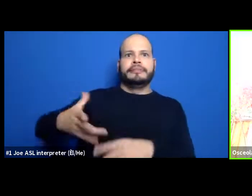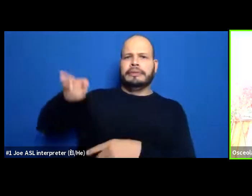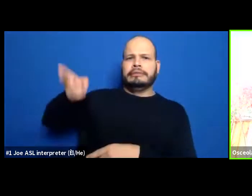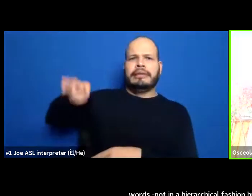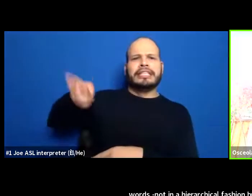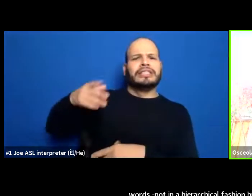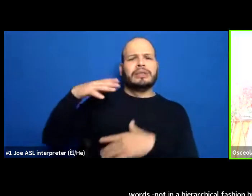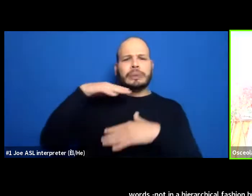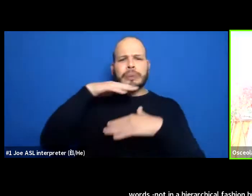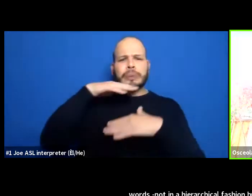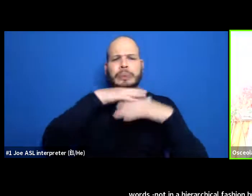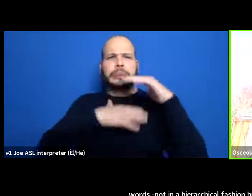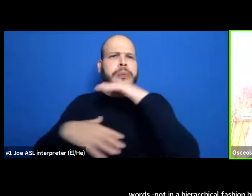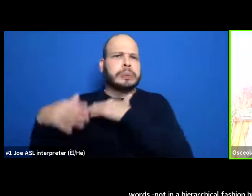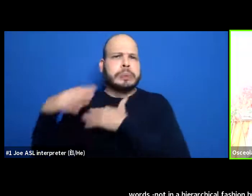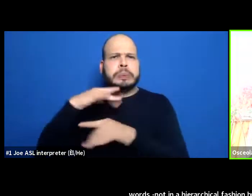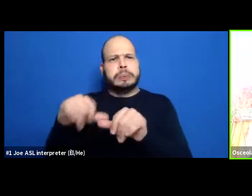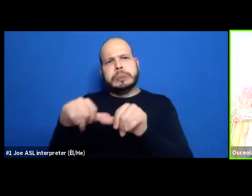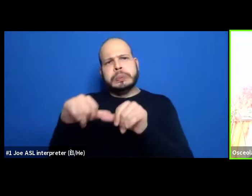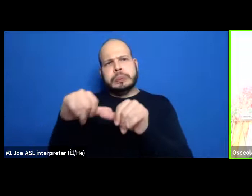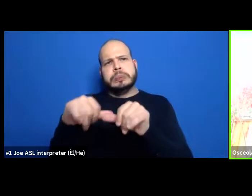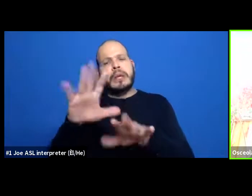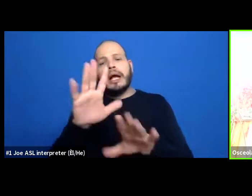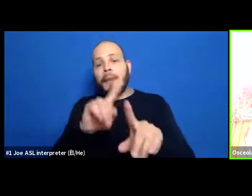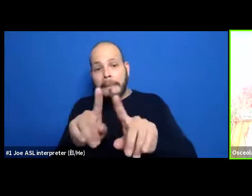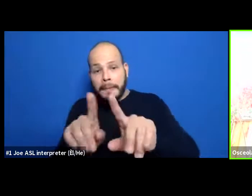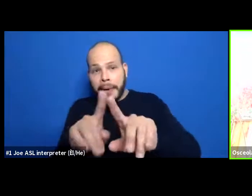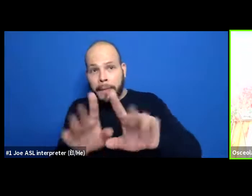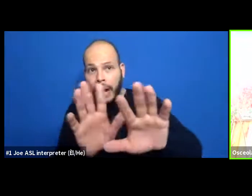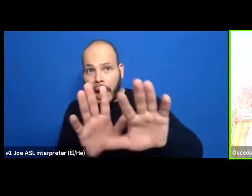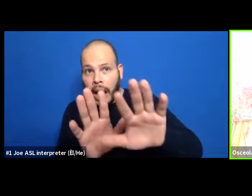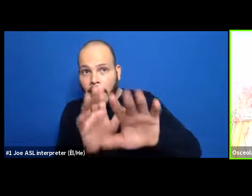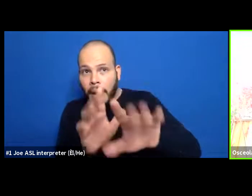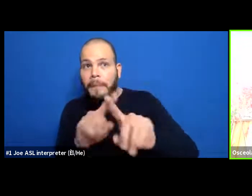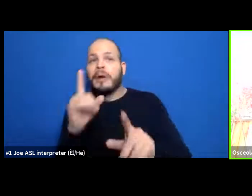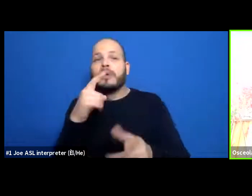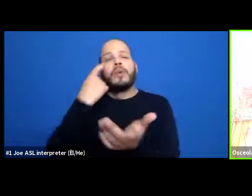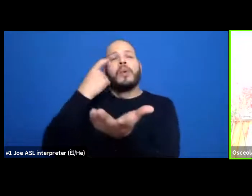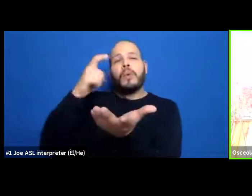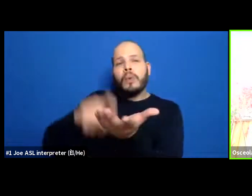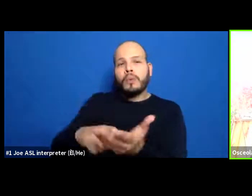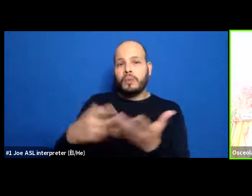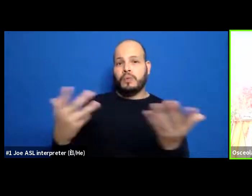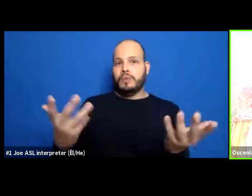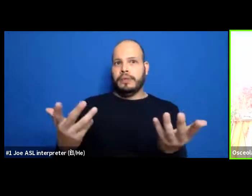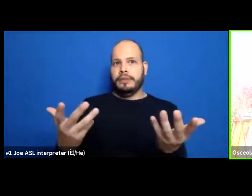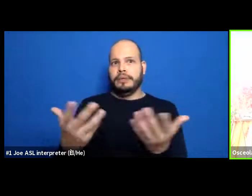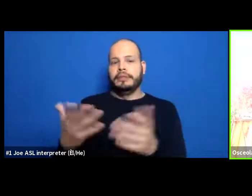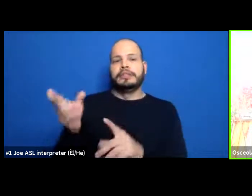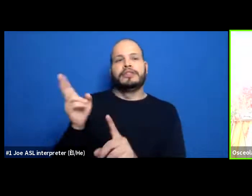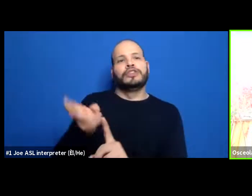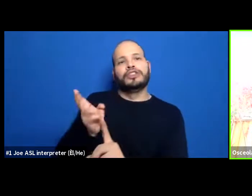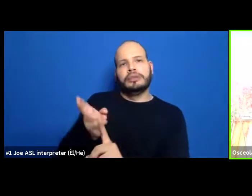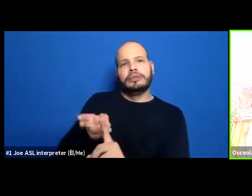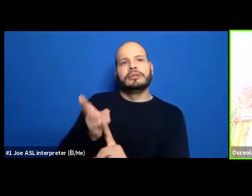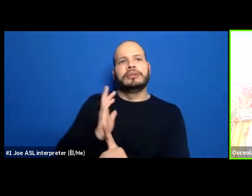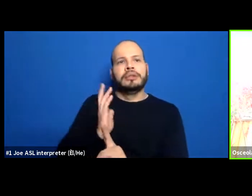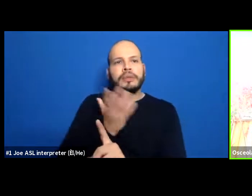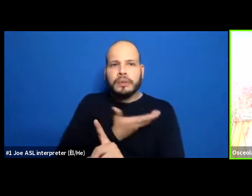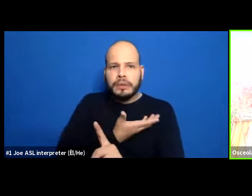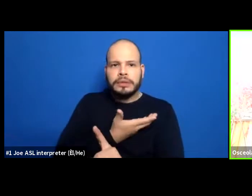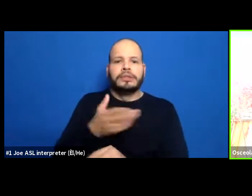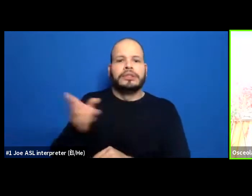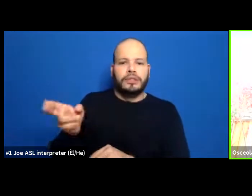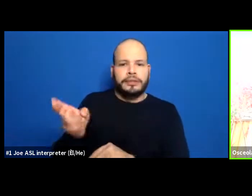important is to recognize the genealogy and history of abolition and the central aim of abolition, which is to